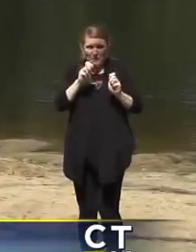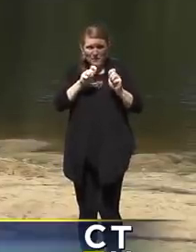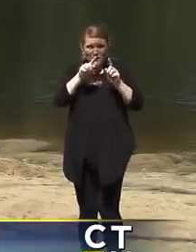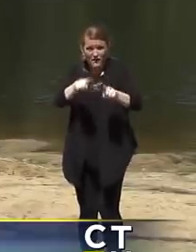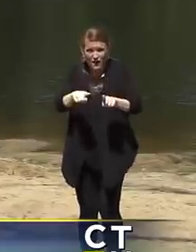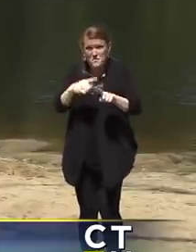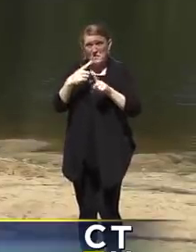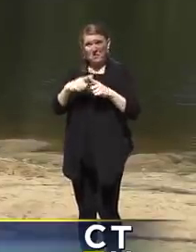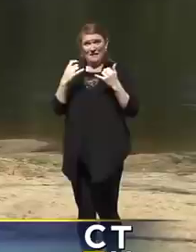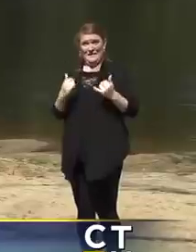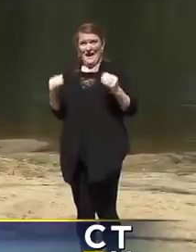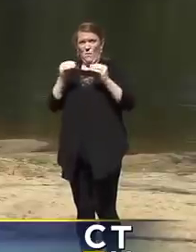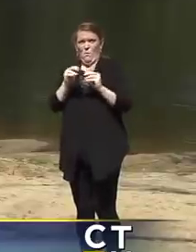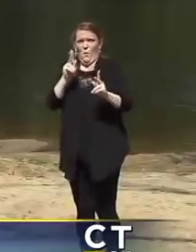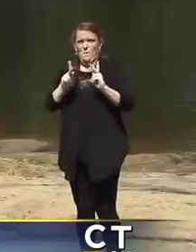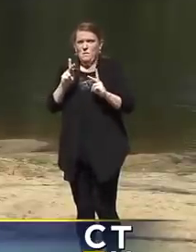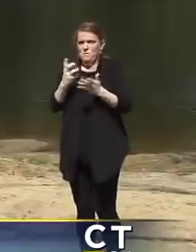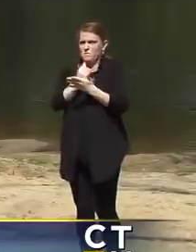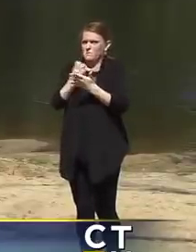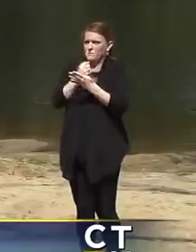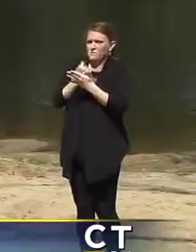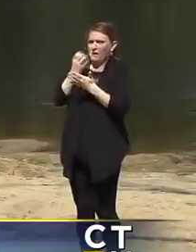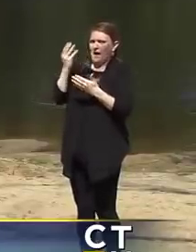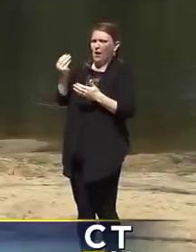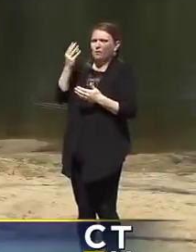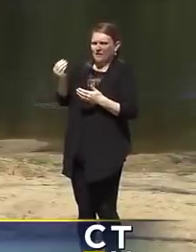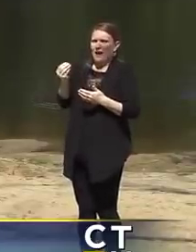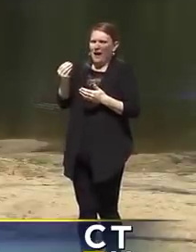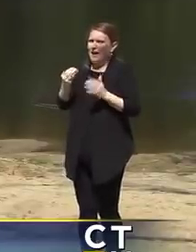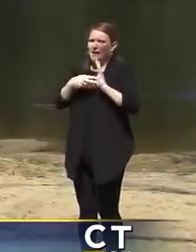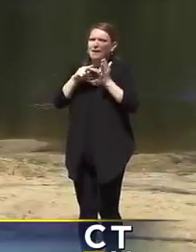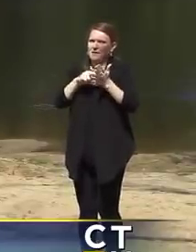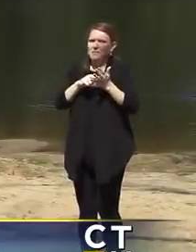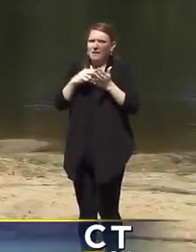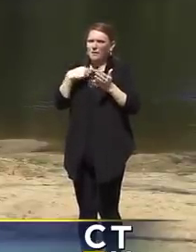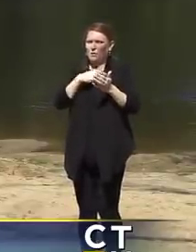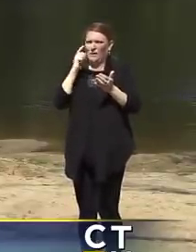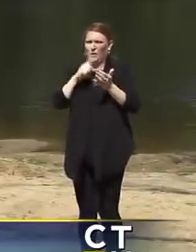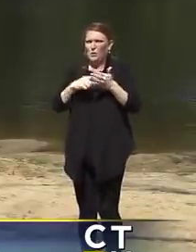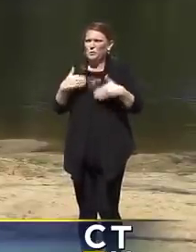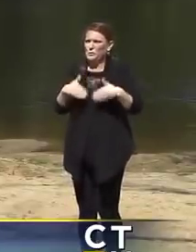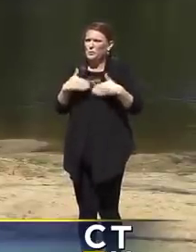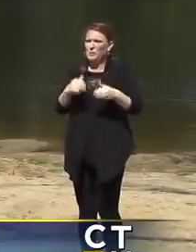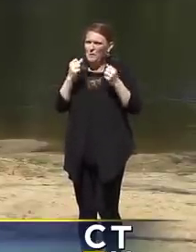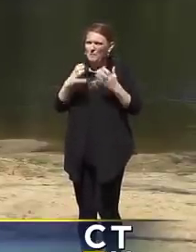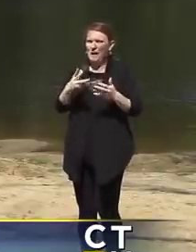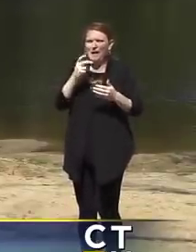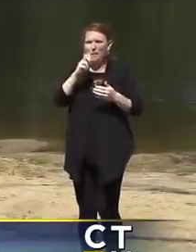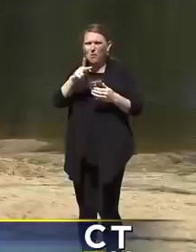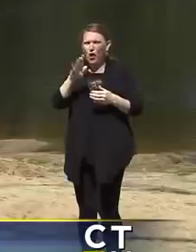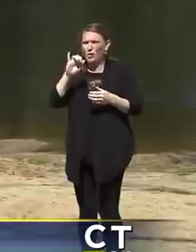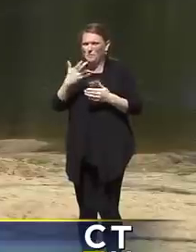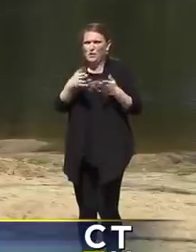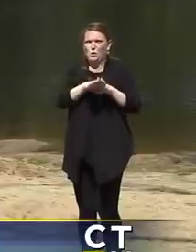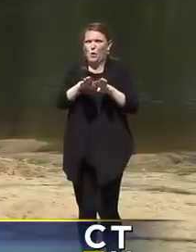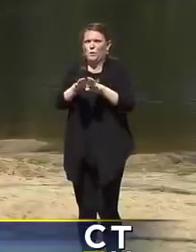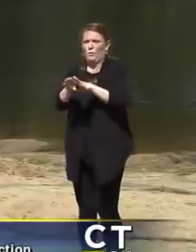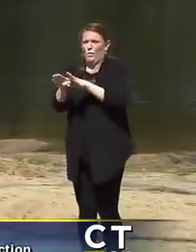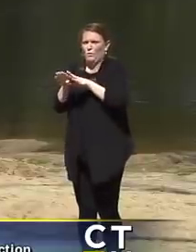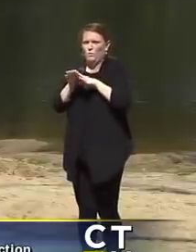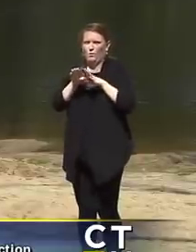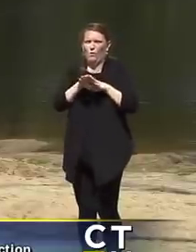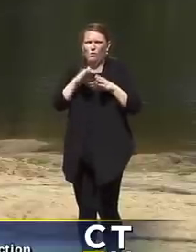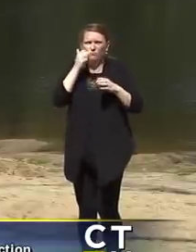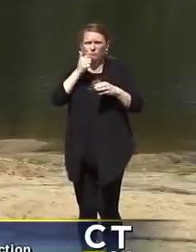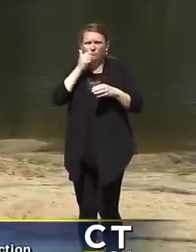more frequently and more parks are closing on that daily basis. So it's really important for folks to follow along with those